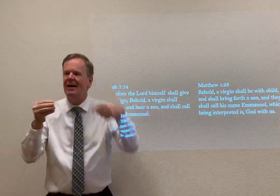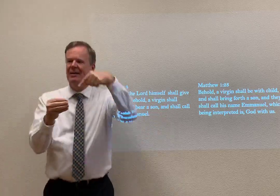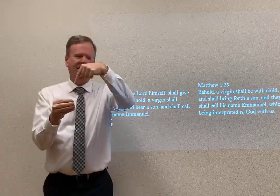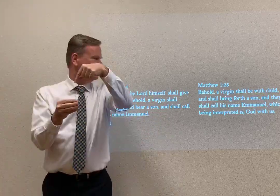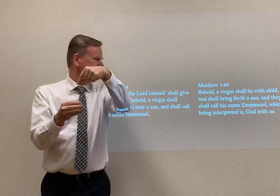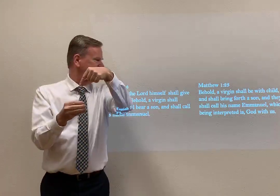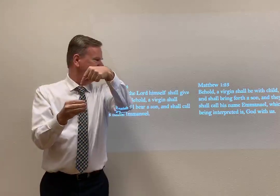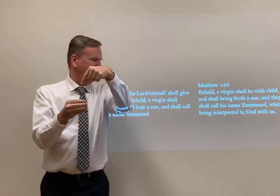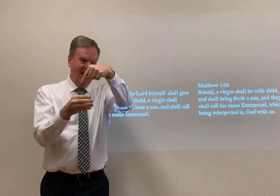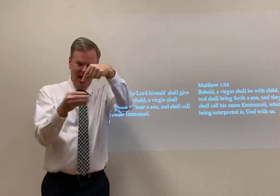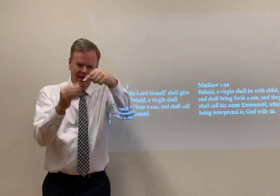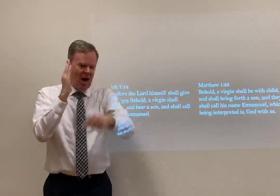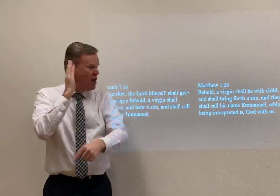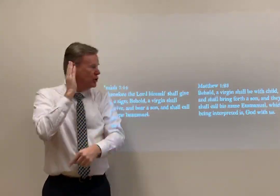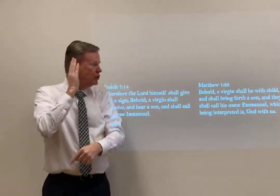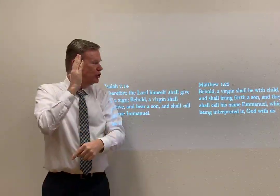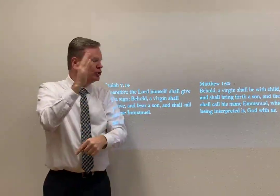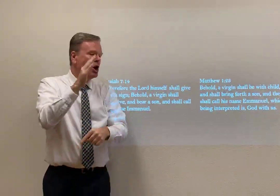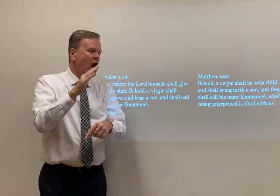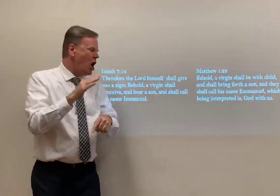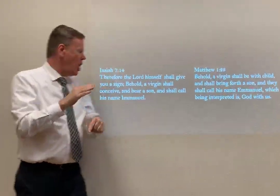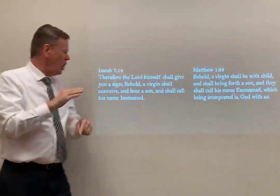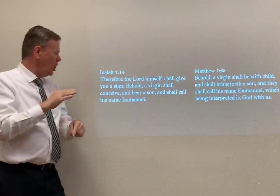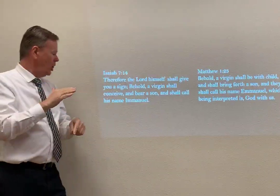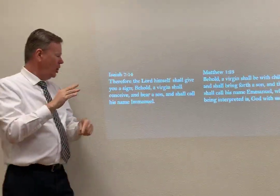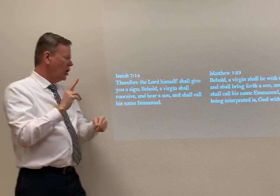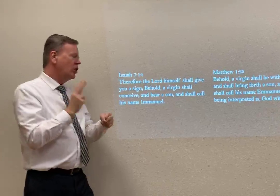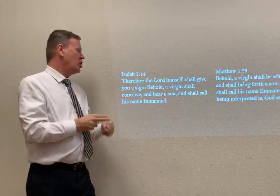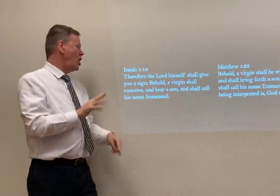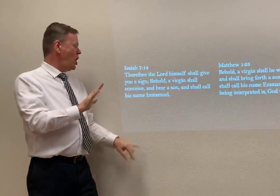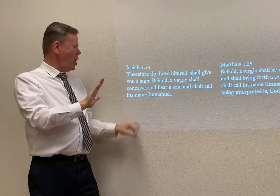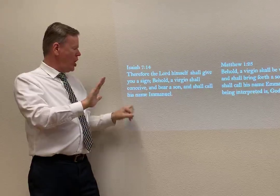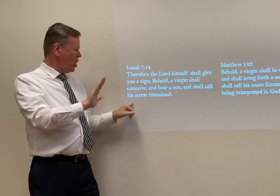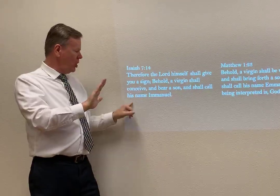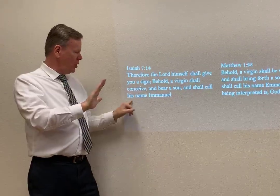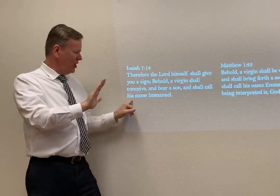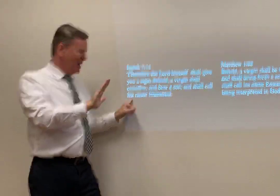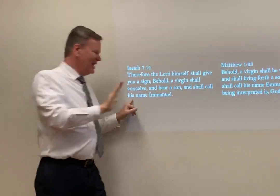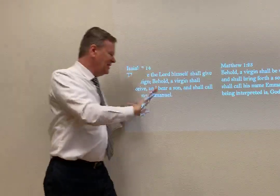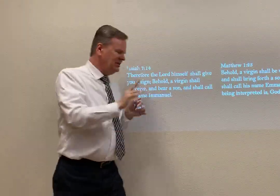And the scripture continues here, and shall call his name